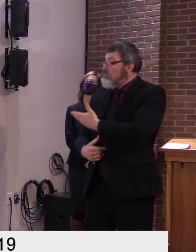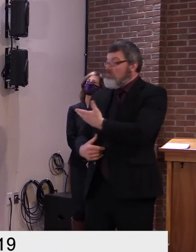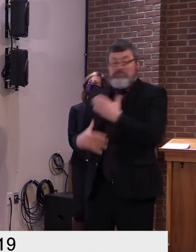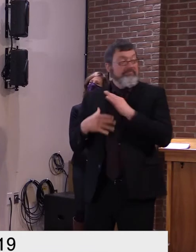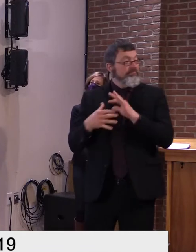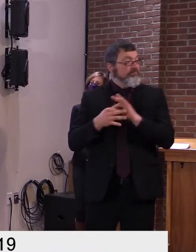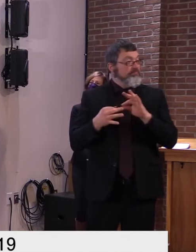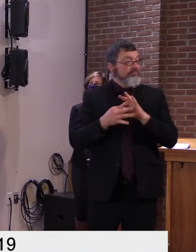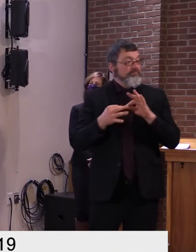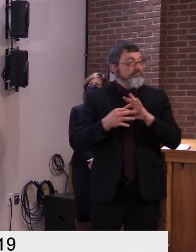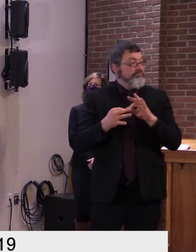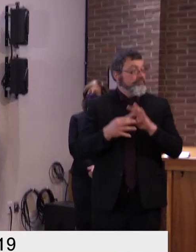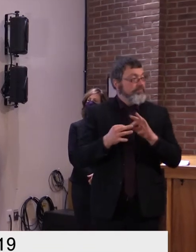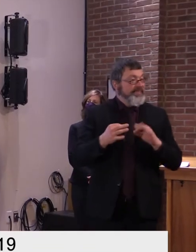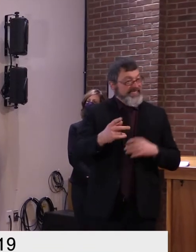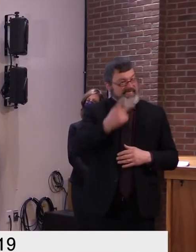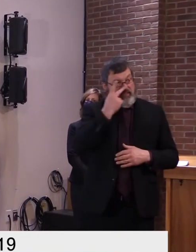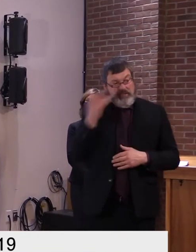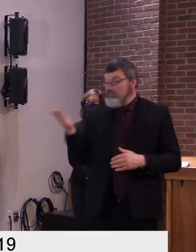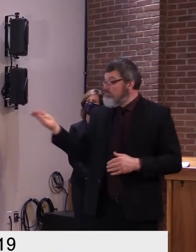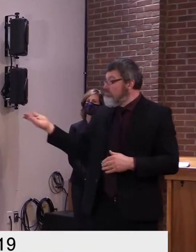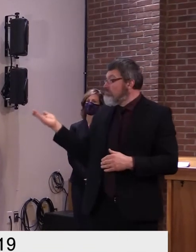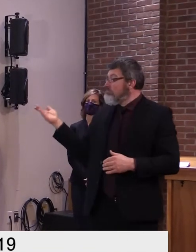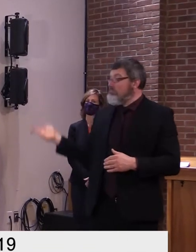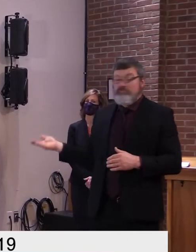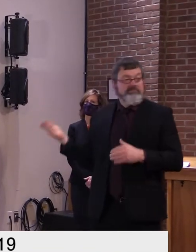on the screen here.